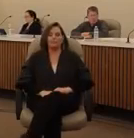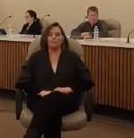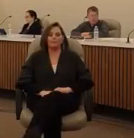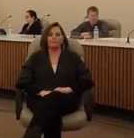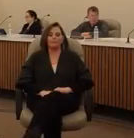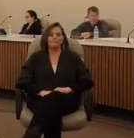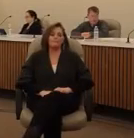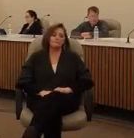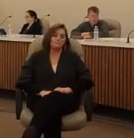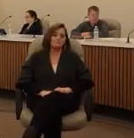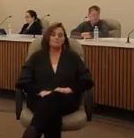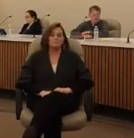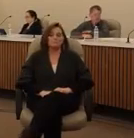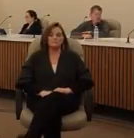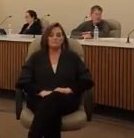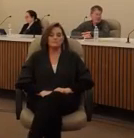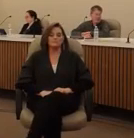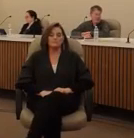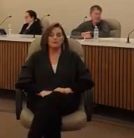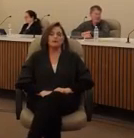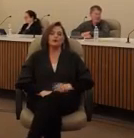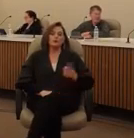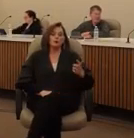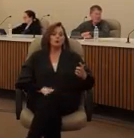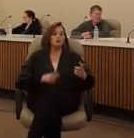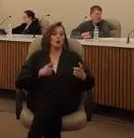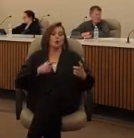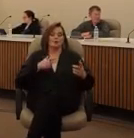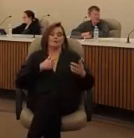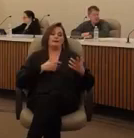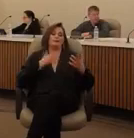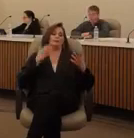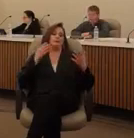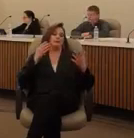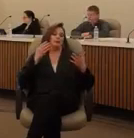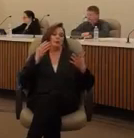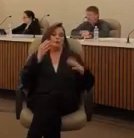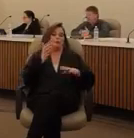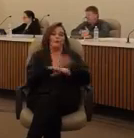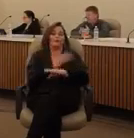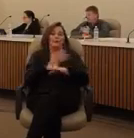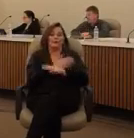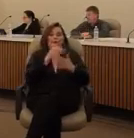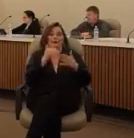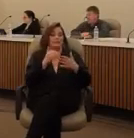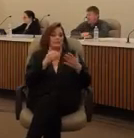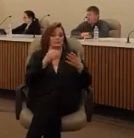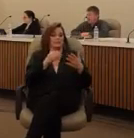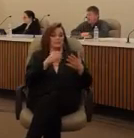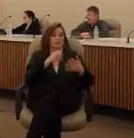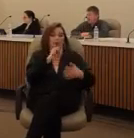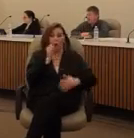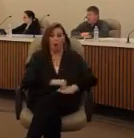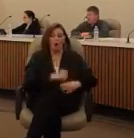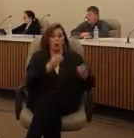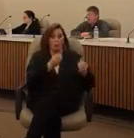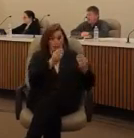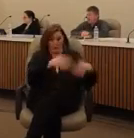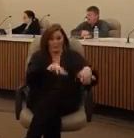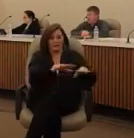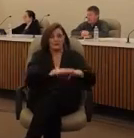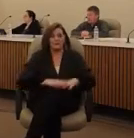So, I mean, other than it's revitalizing that particular property in the waterfront area, so arguably